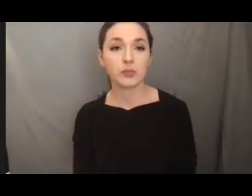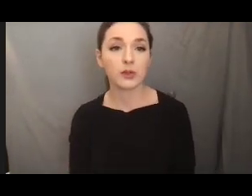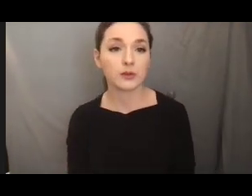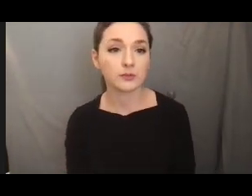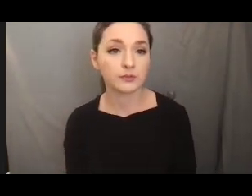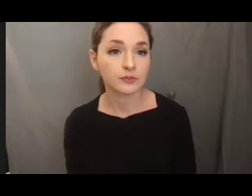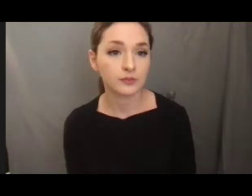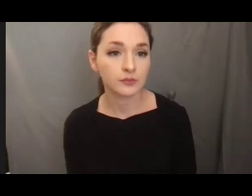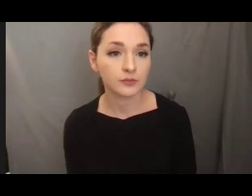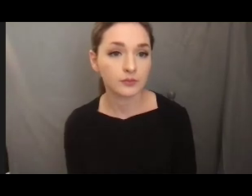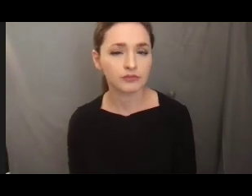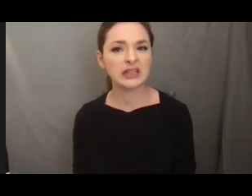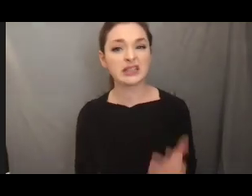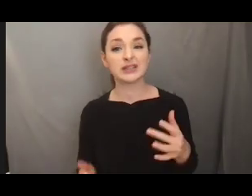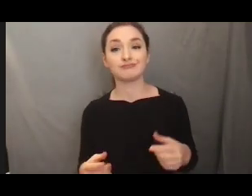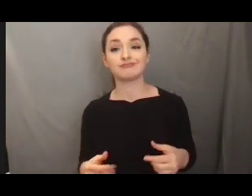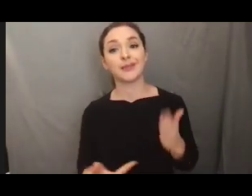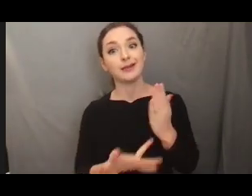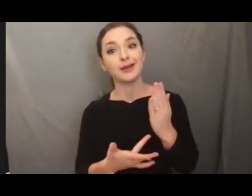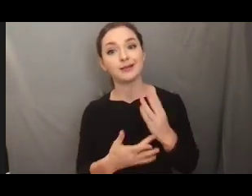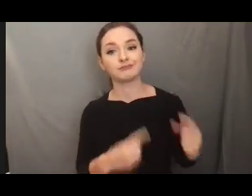I'm having technical difficulties.